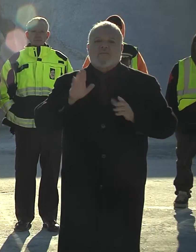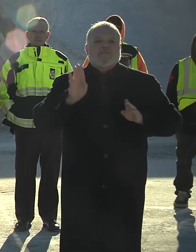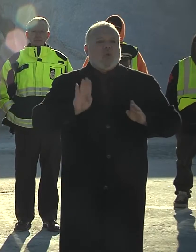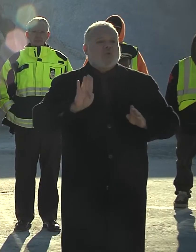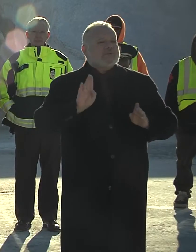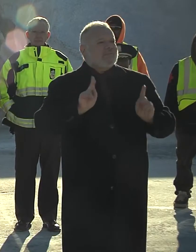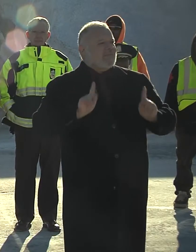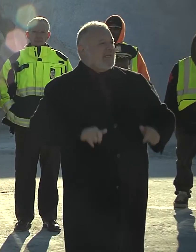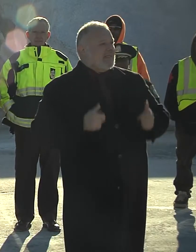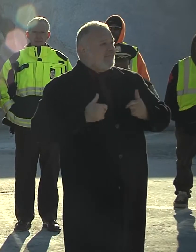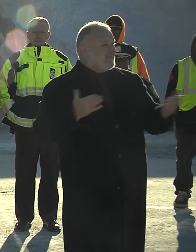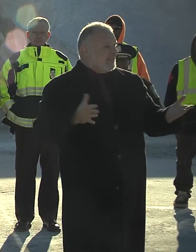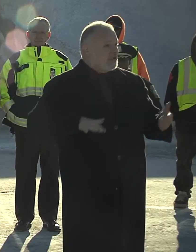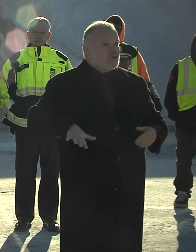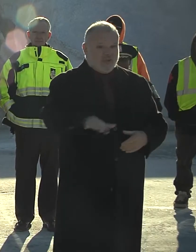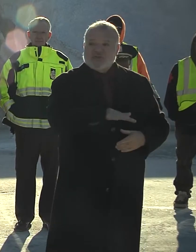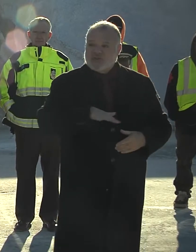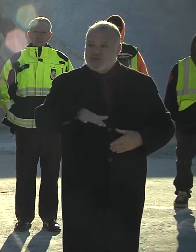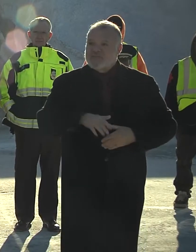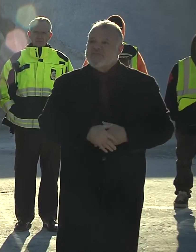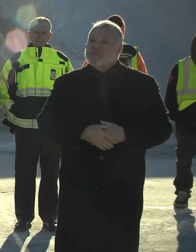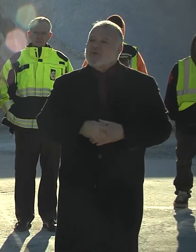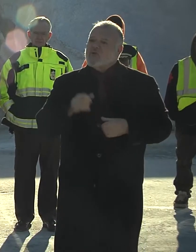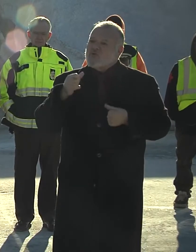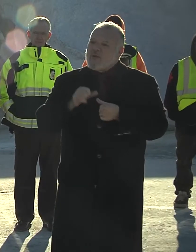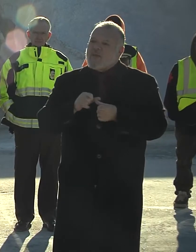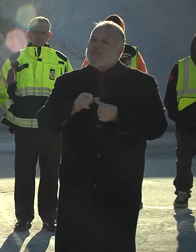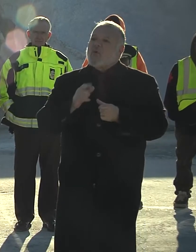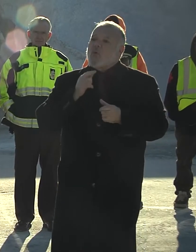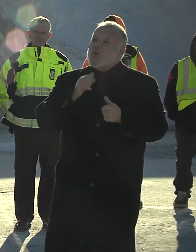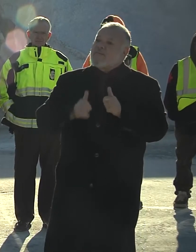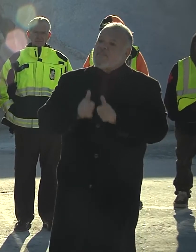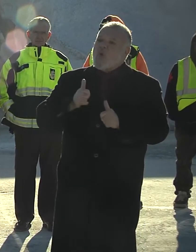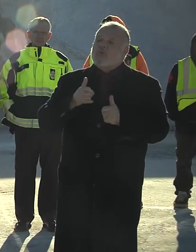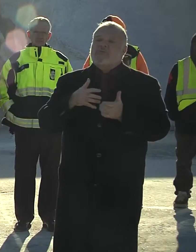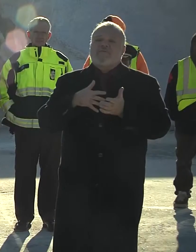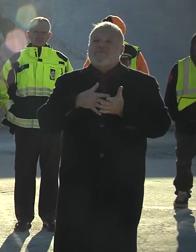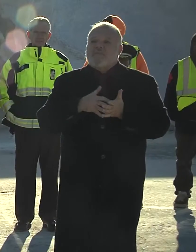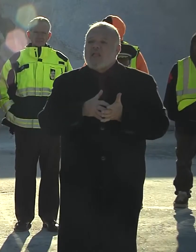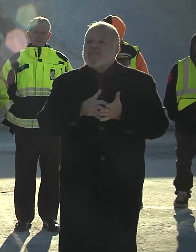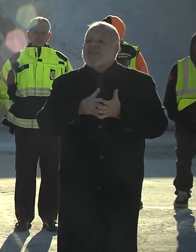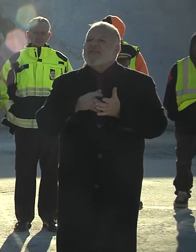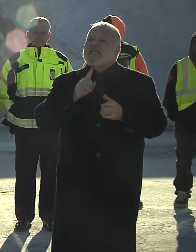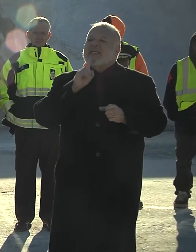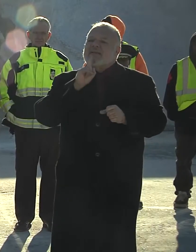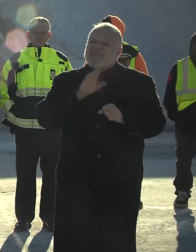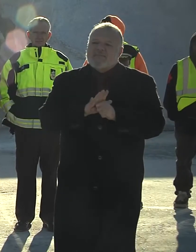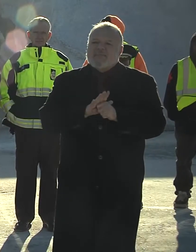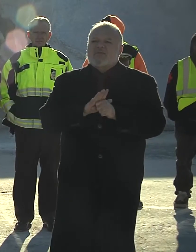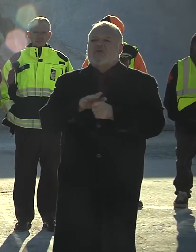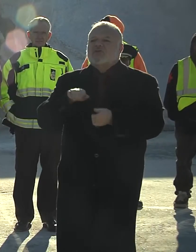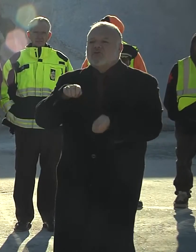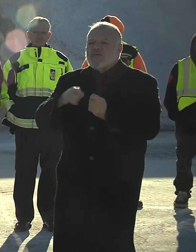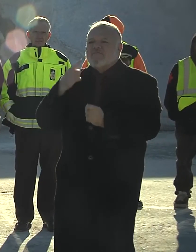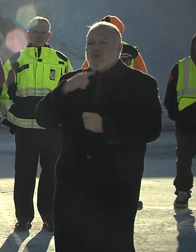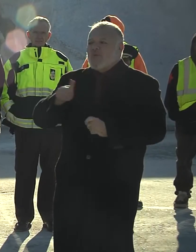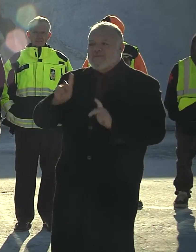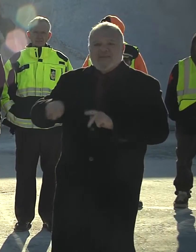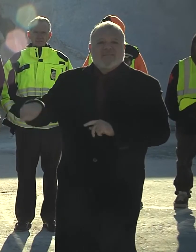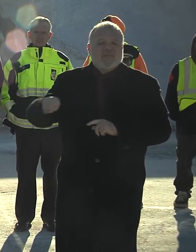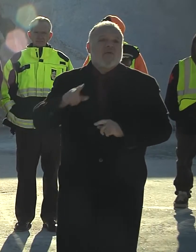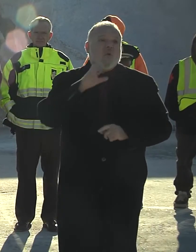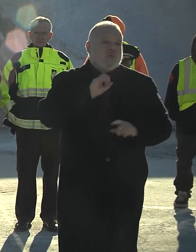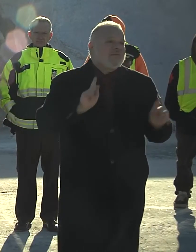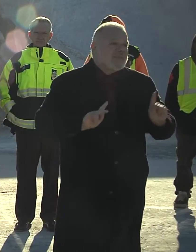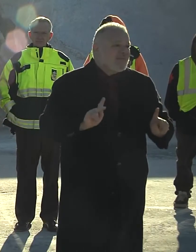most vulnerable community members. We encourage residents to take a pledge to shovel a neighbor's sidewalk, or if you see an unhoused, vulnerable